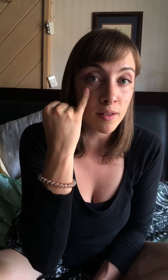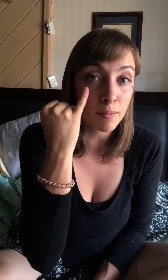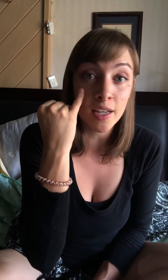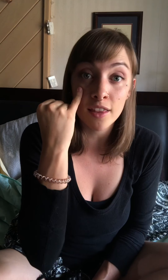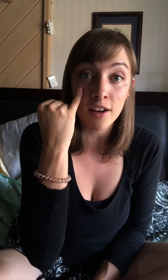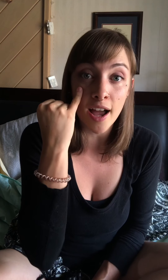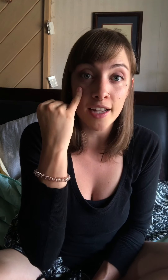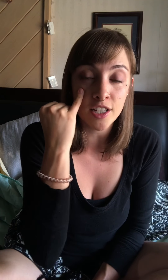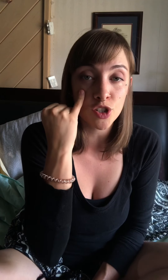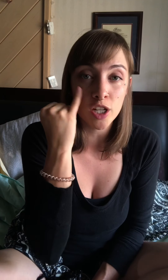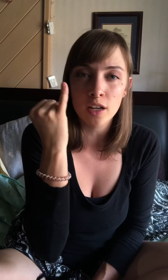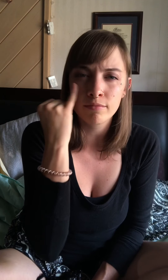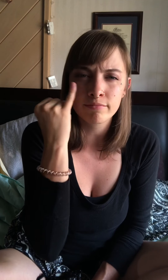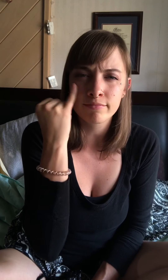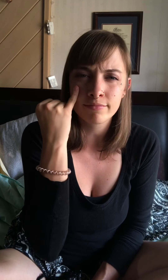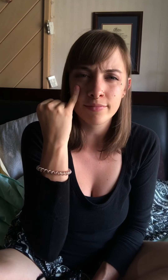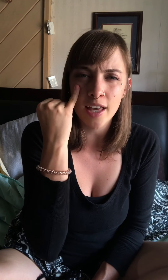beneath your eye to your cheek. If.